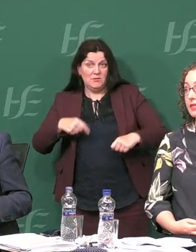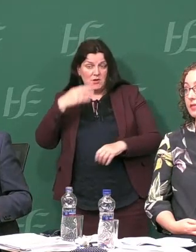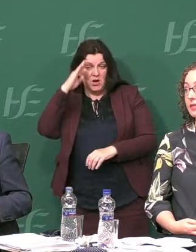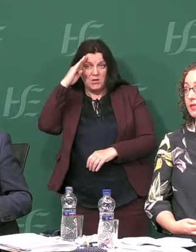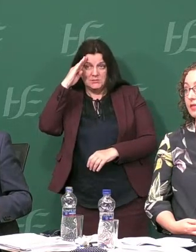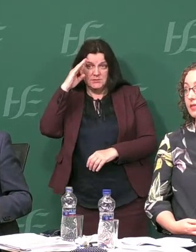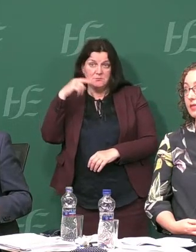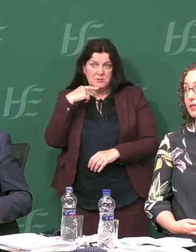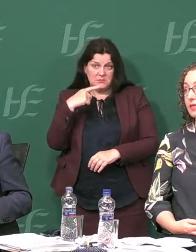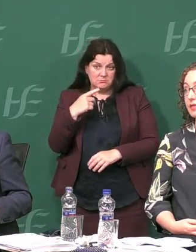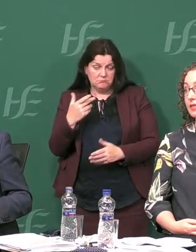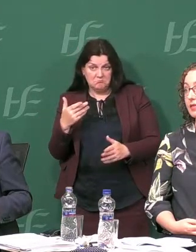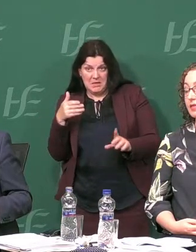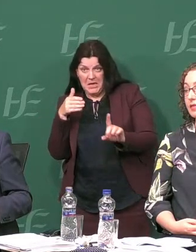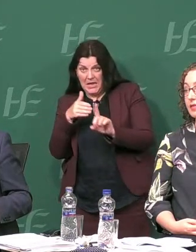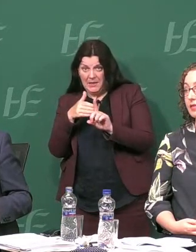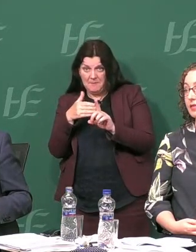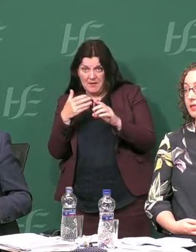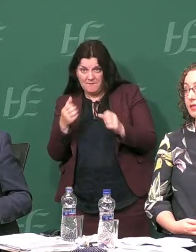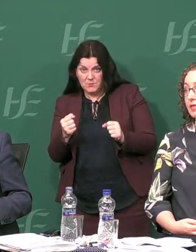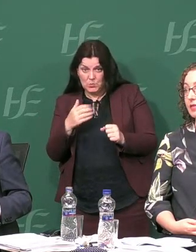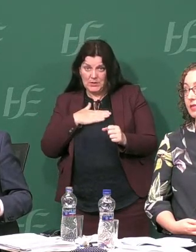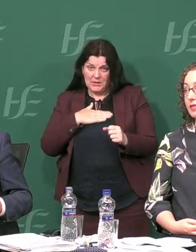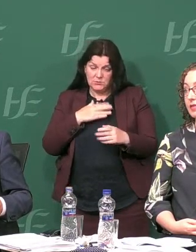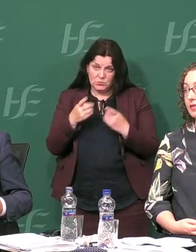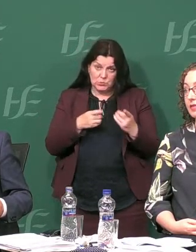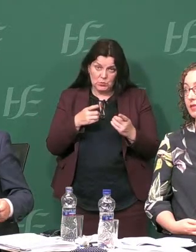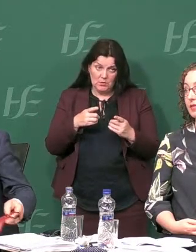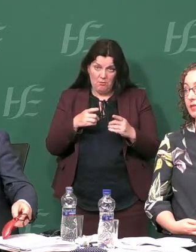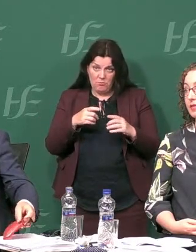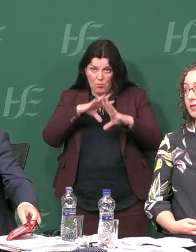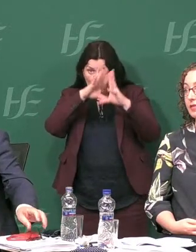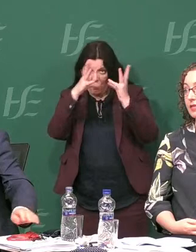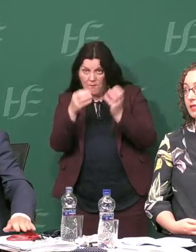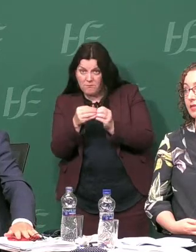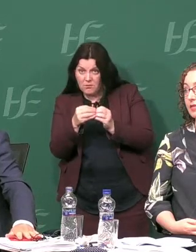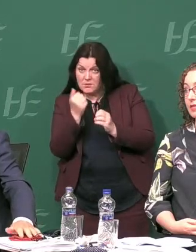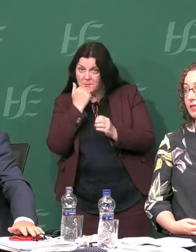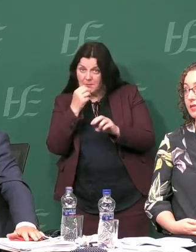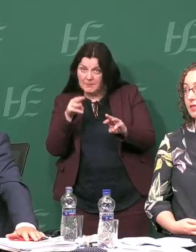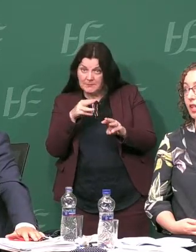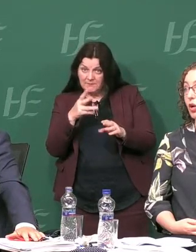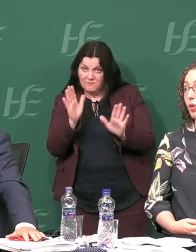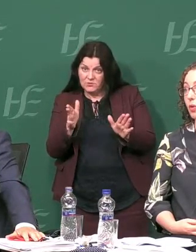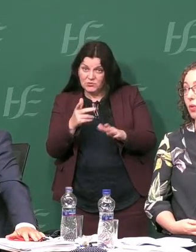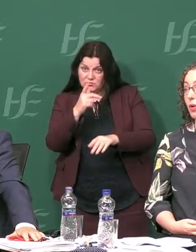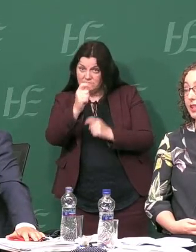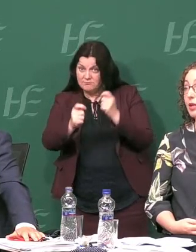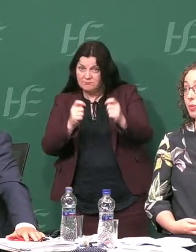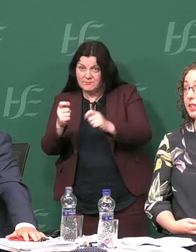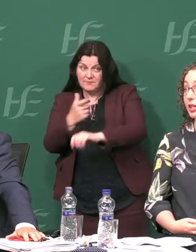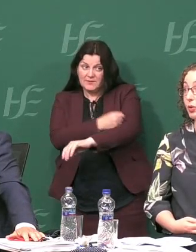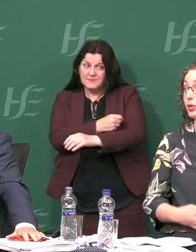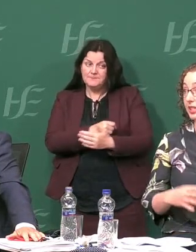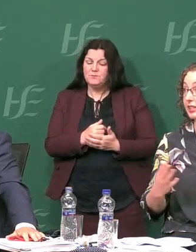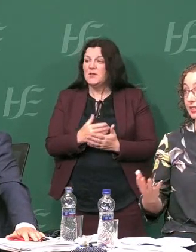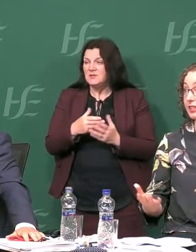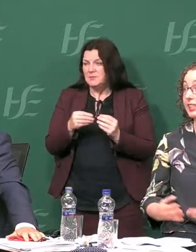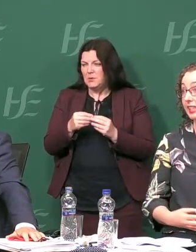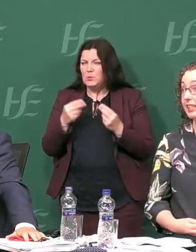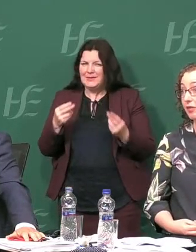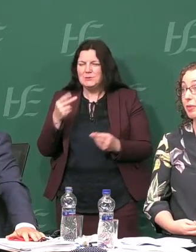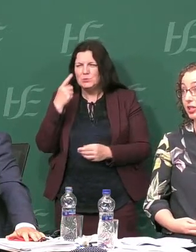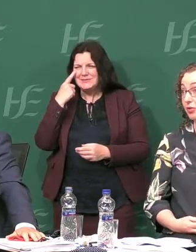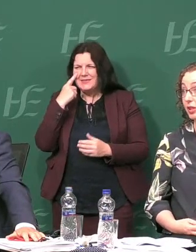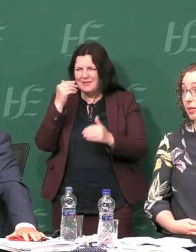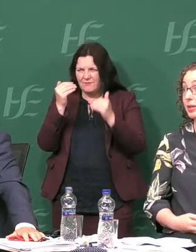something that I suppose we would like to do to get the entire population covered by vaccines, if possible? I think it would be something that we would need to